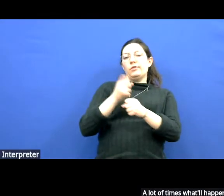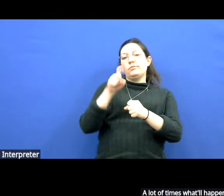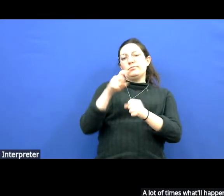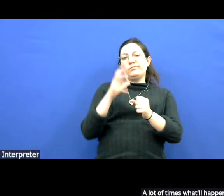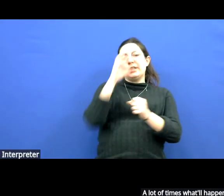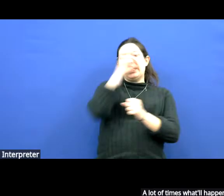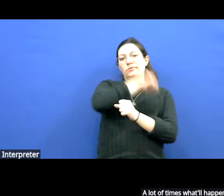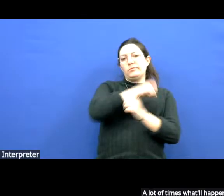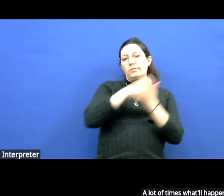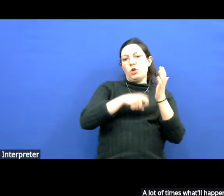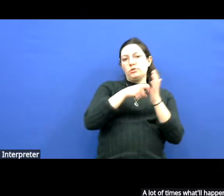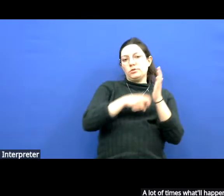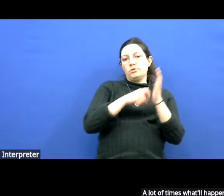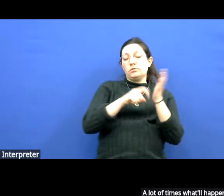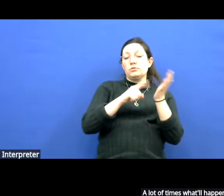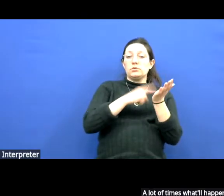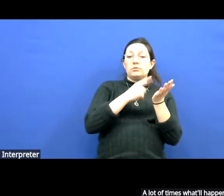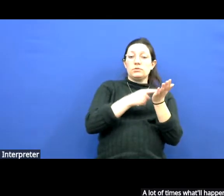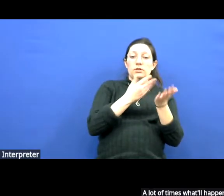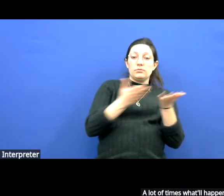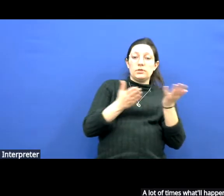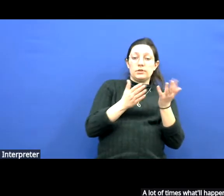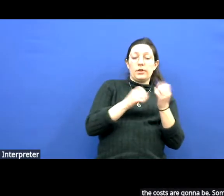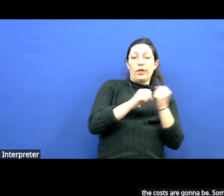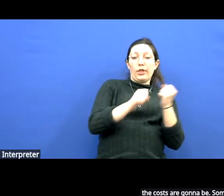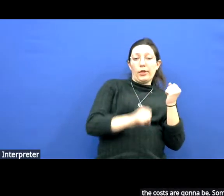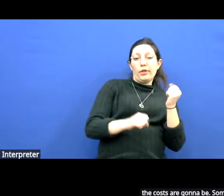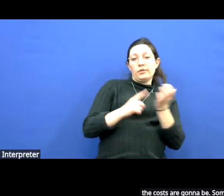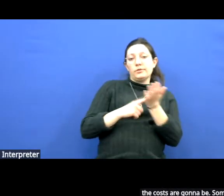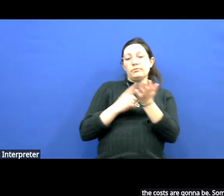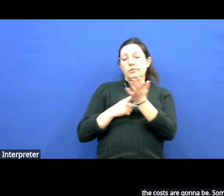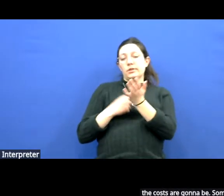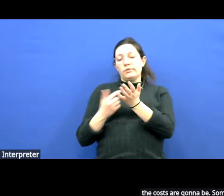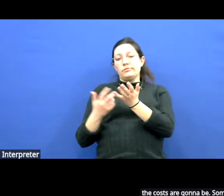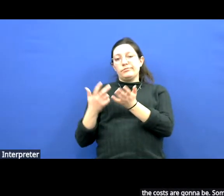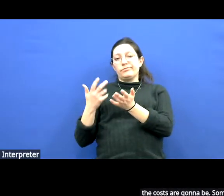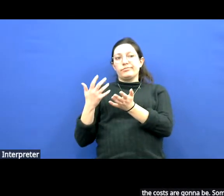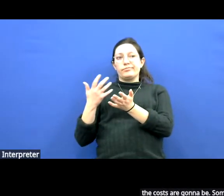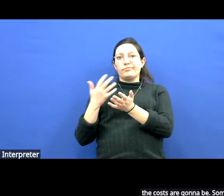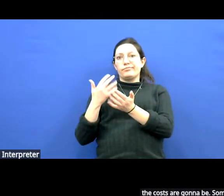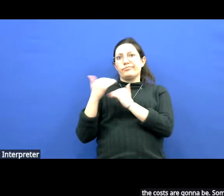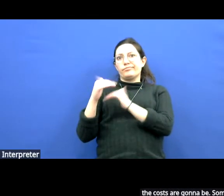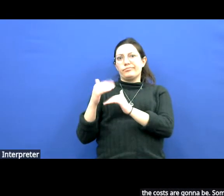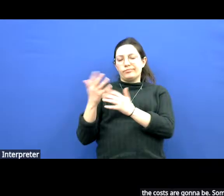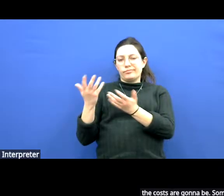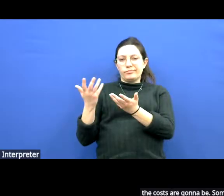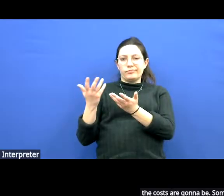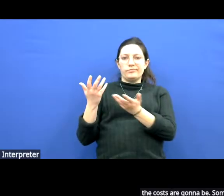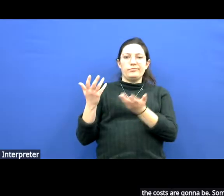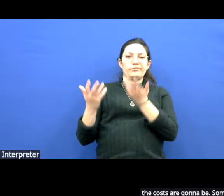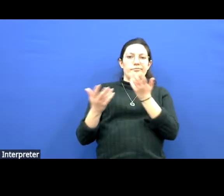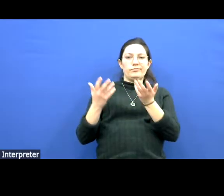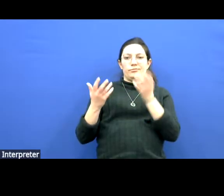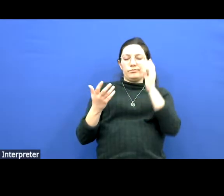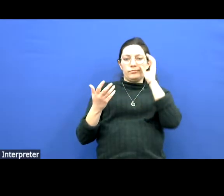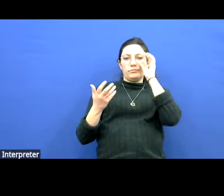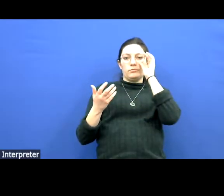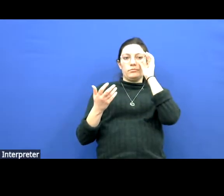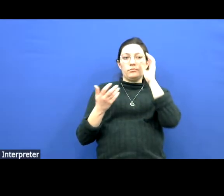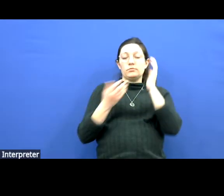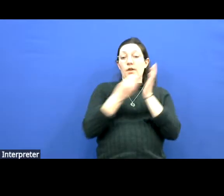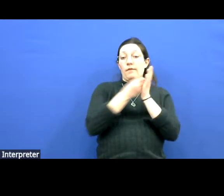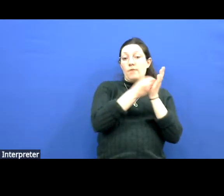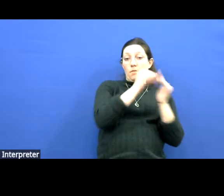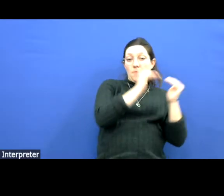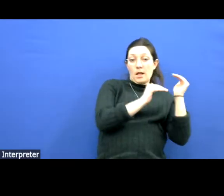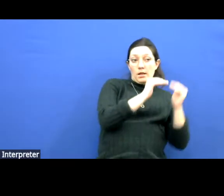runs a little long, some stuff runs a little short. You transfer to the stuff where I have the fund balance to where I don't have the